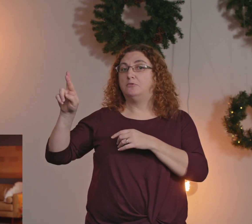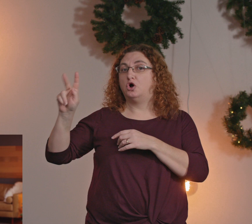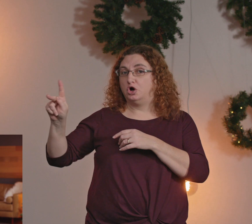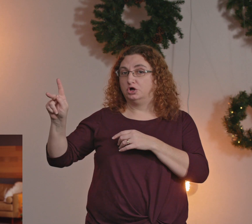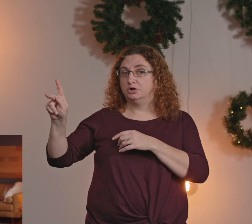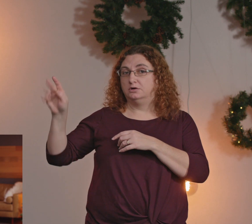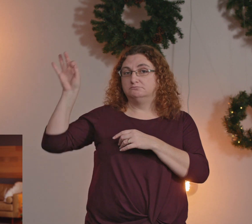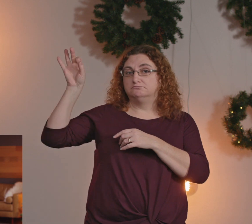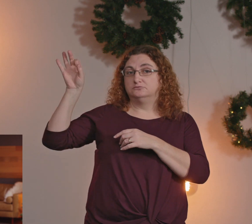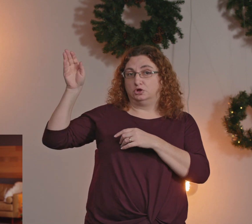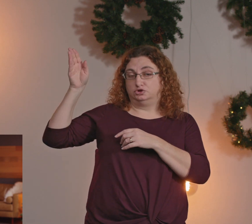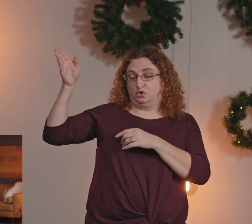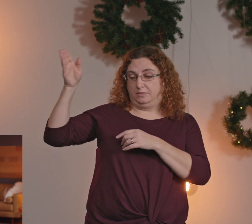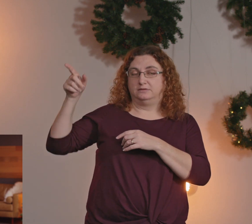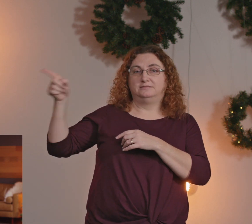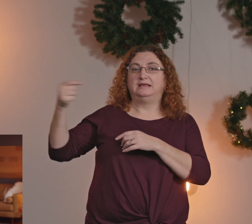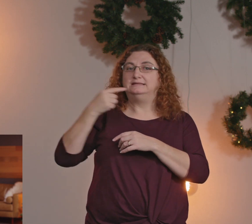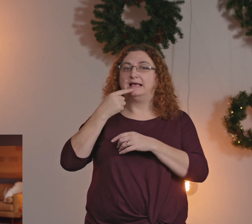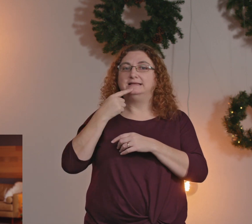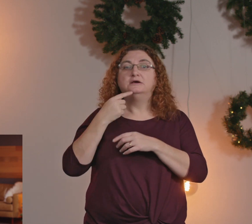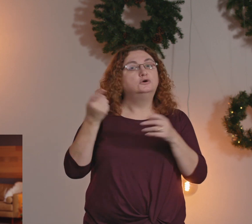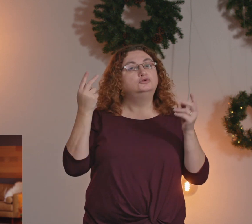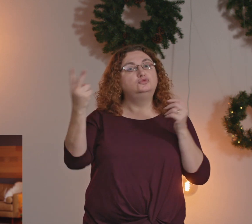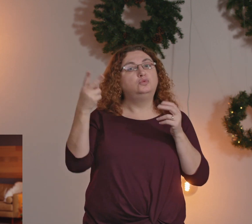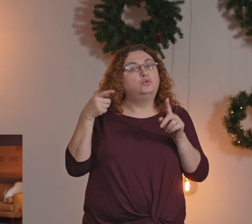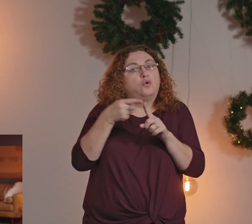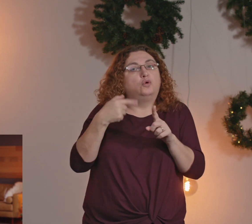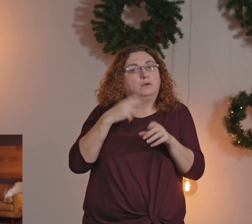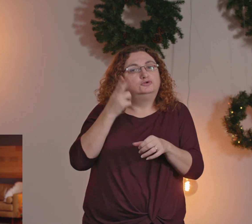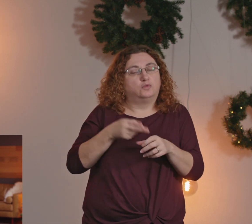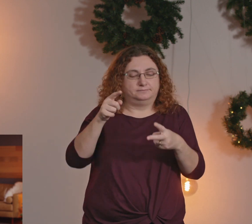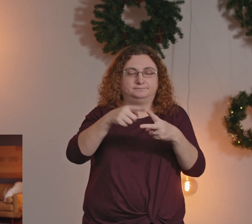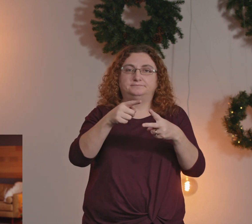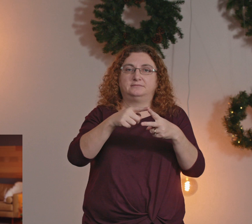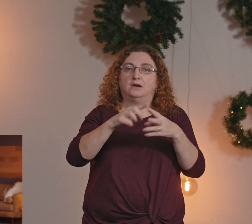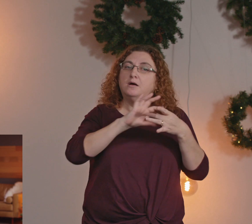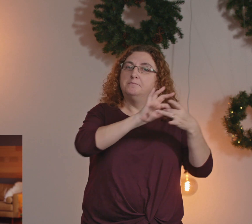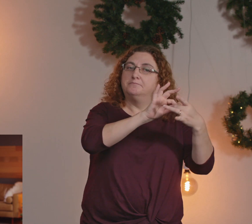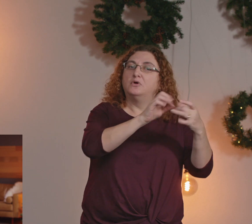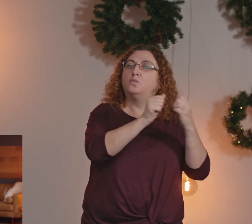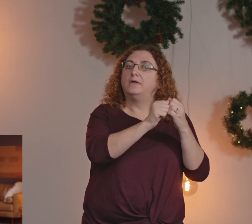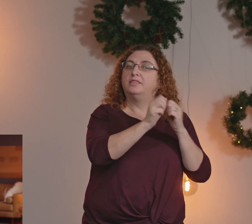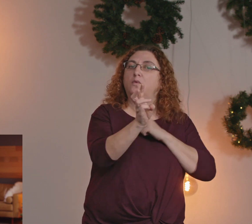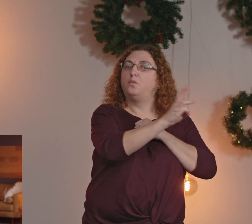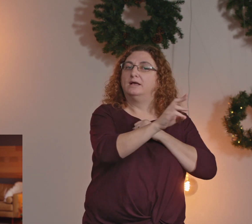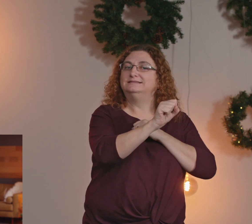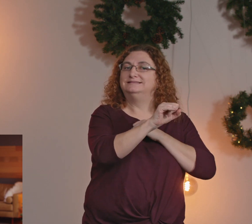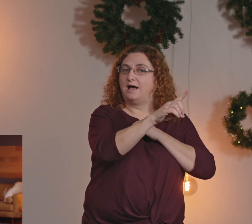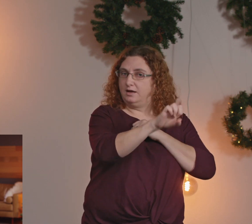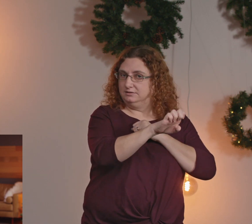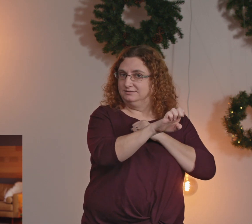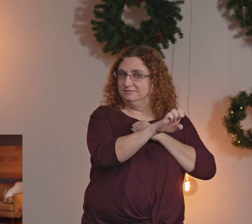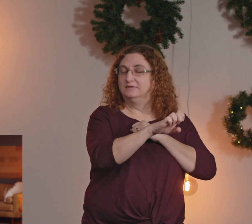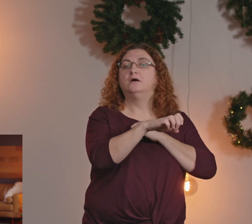two multiplication initiatives that Northview is participating in. First is a partnership with Westside to plant a church in Kelowna.